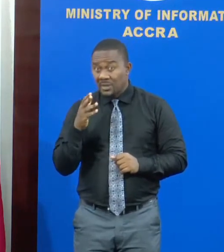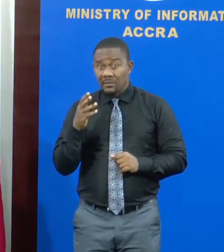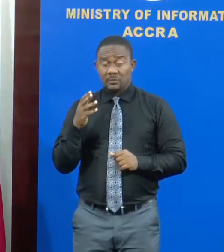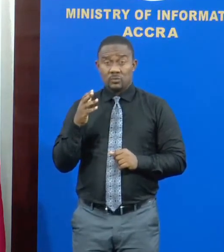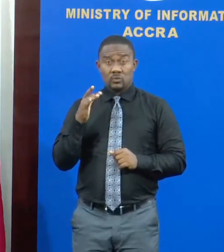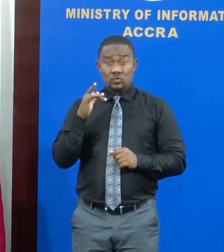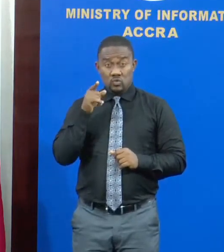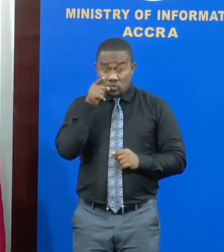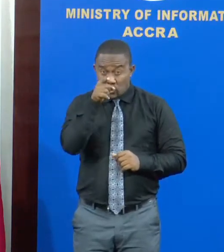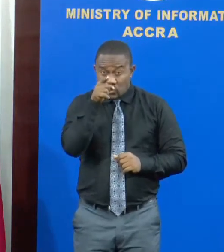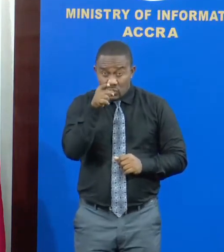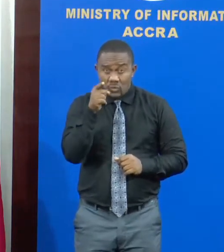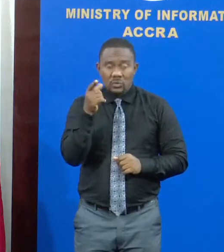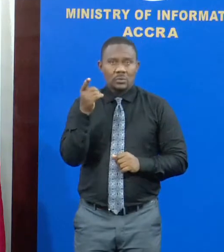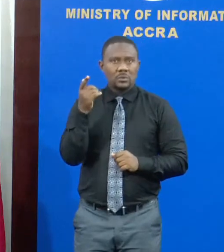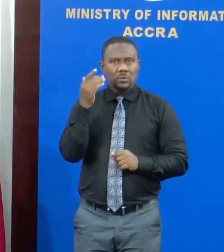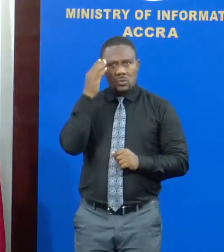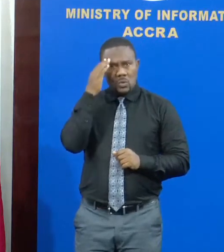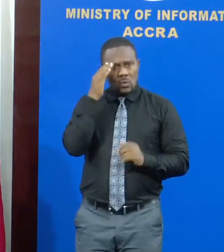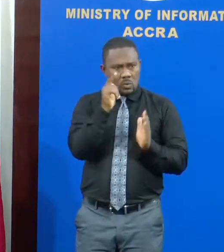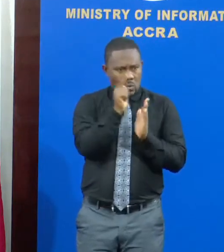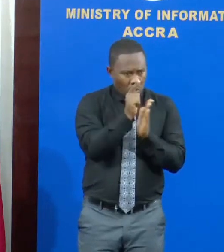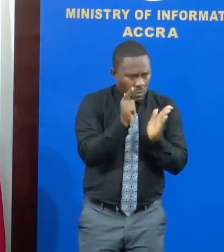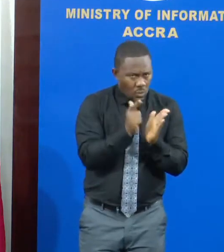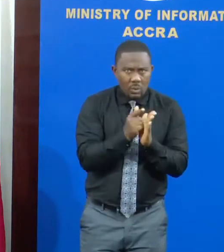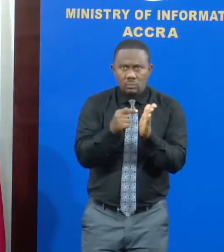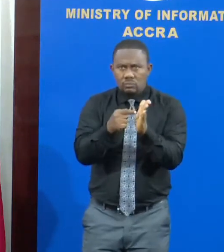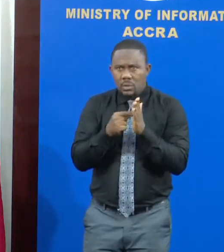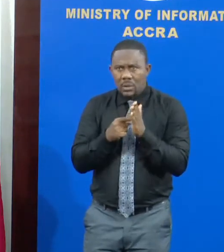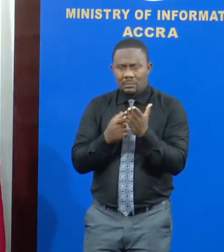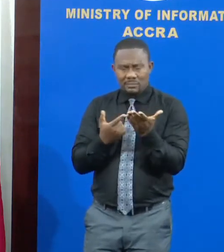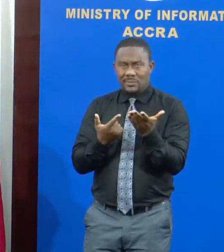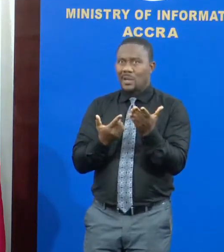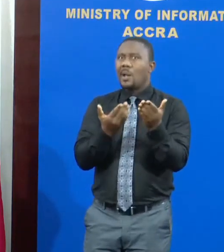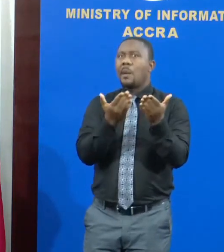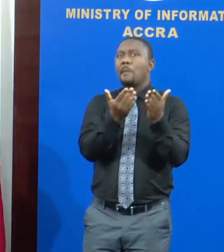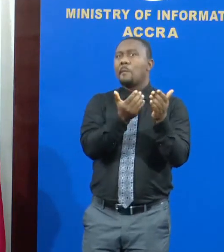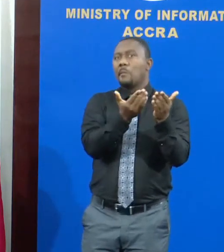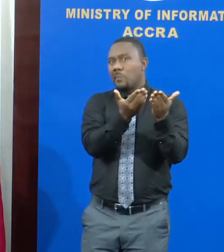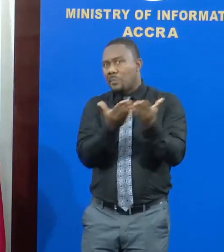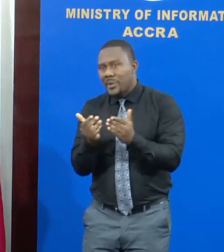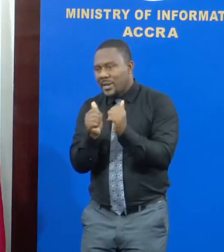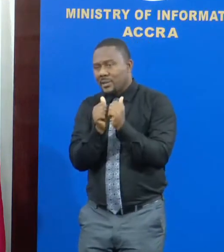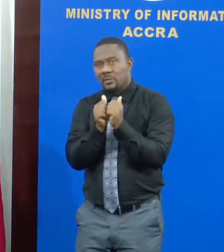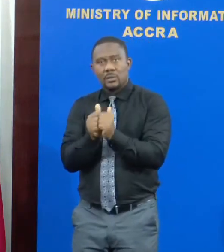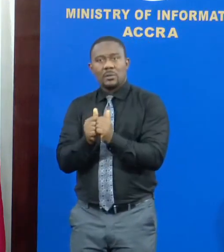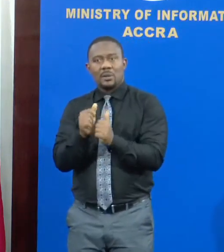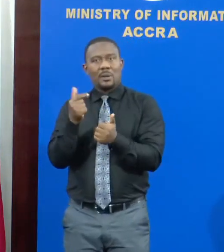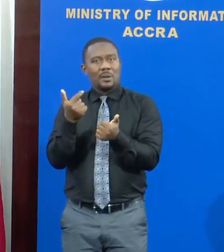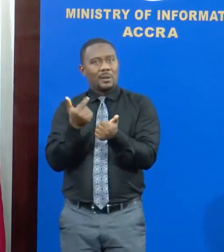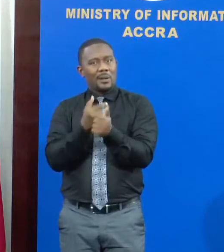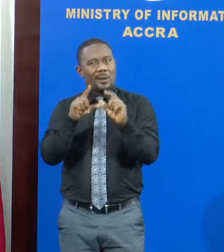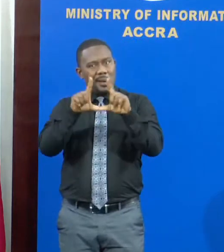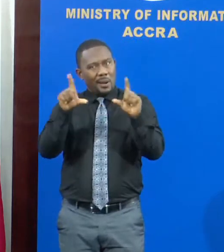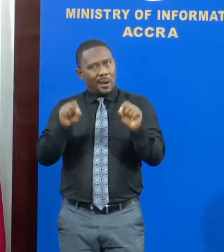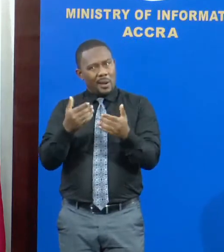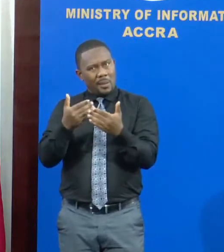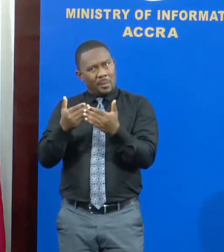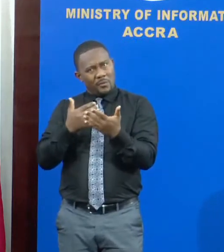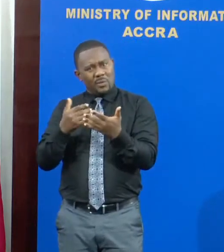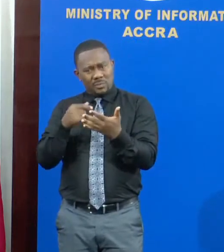if you, as it's required by law to produce your Ghana card in order to be able to access certain